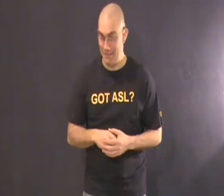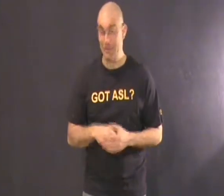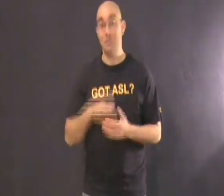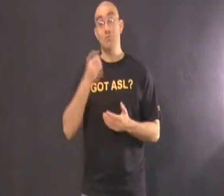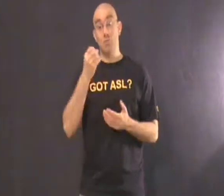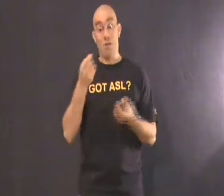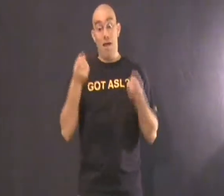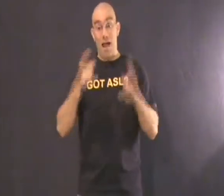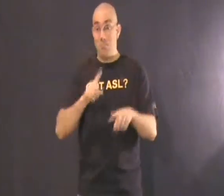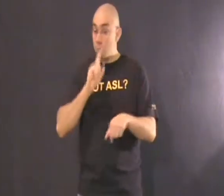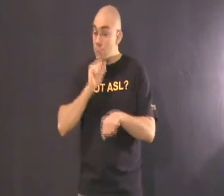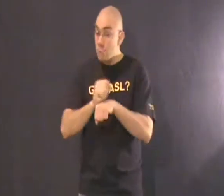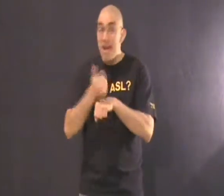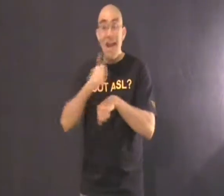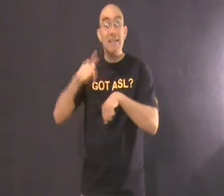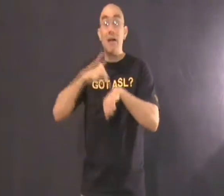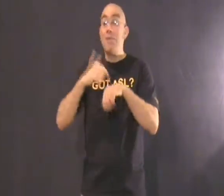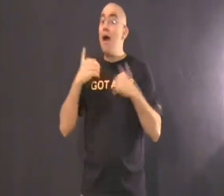because it didn't want to make my cat mad.